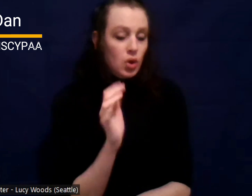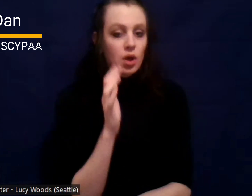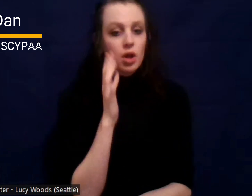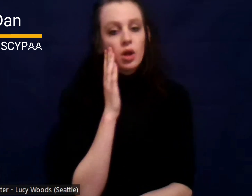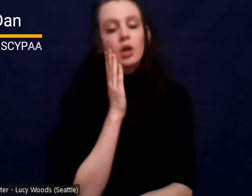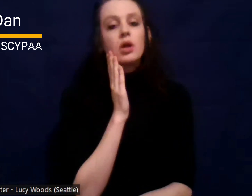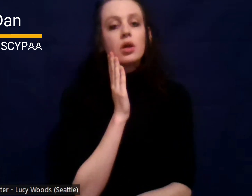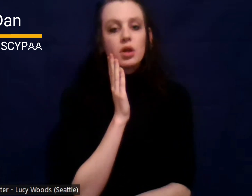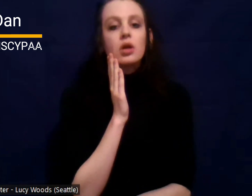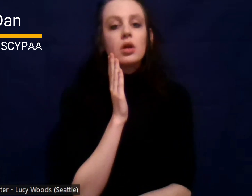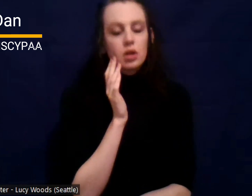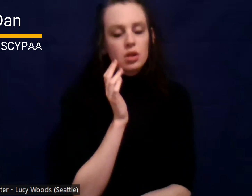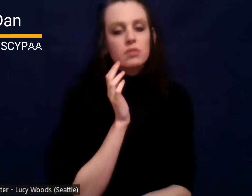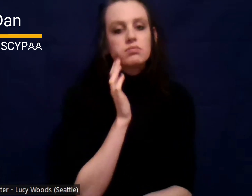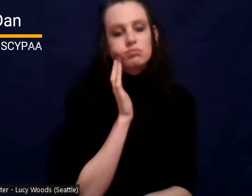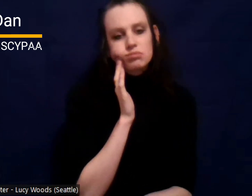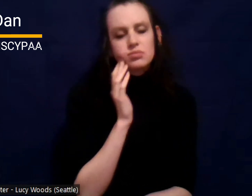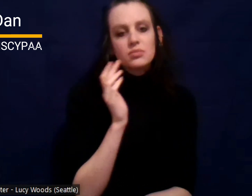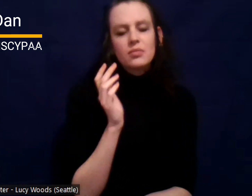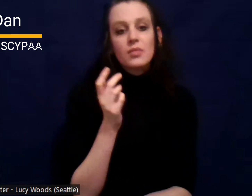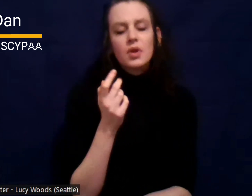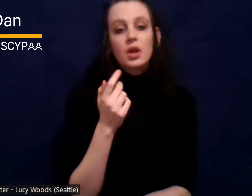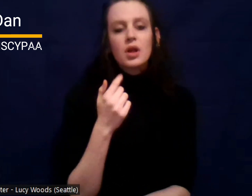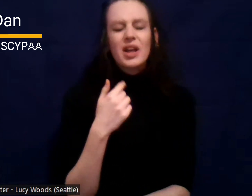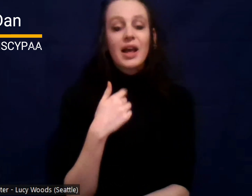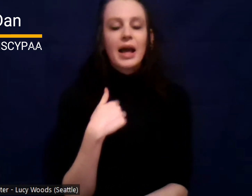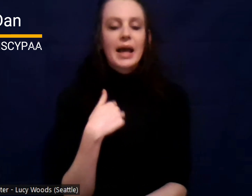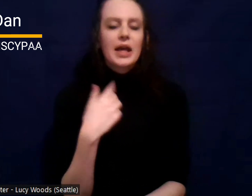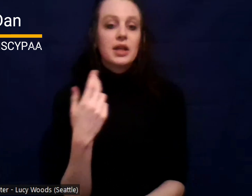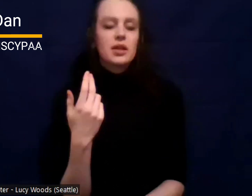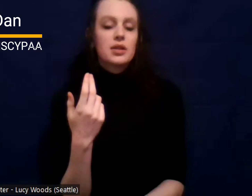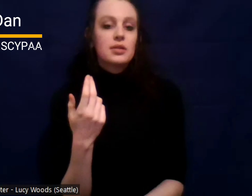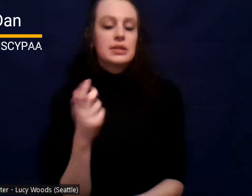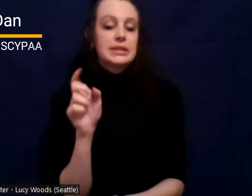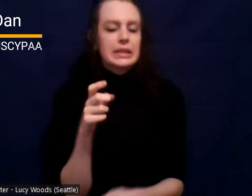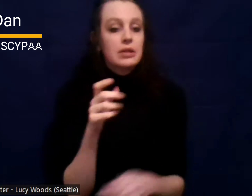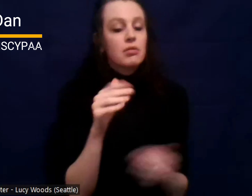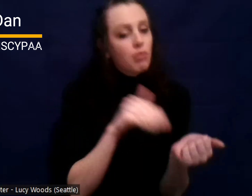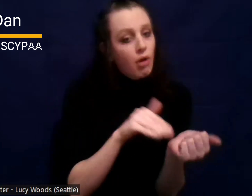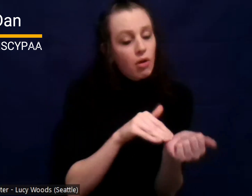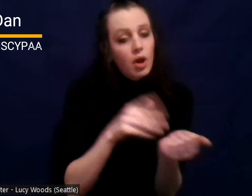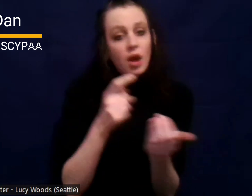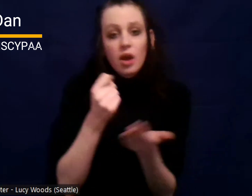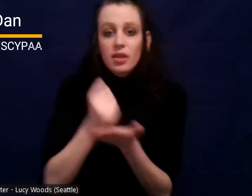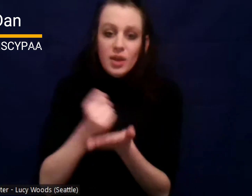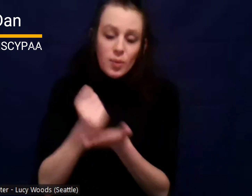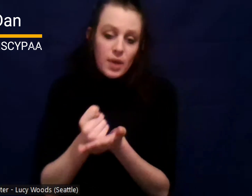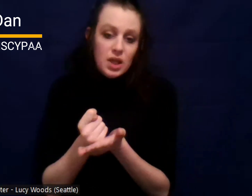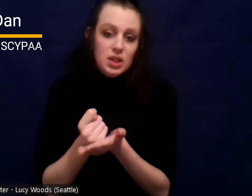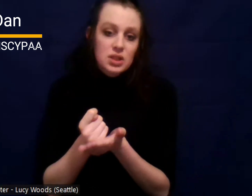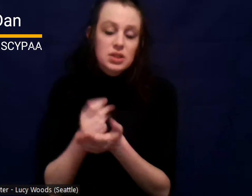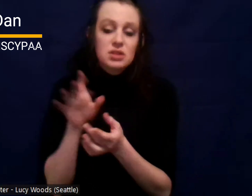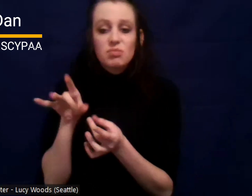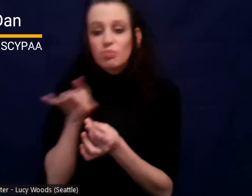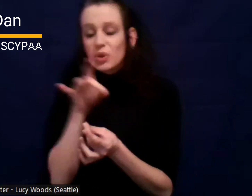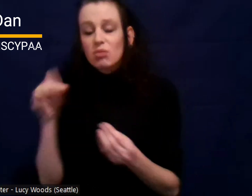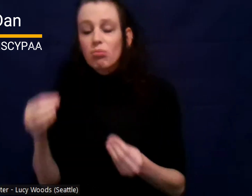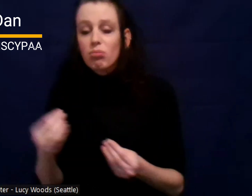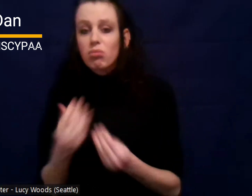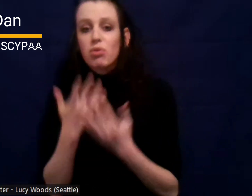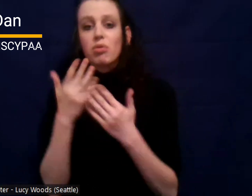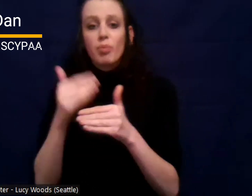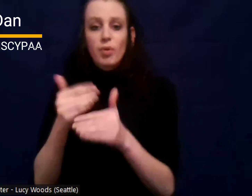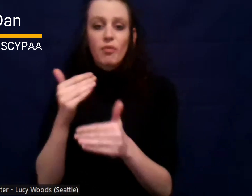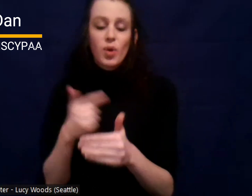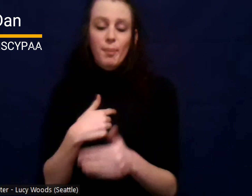like I had to get I have to take advantage of doctors and therapists and stuff, and I had to get that spiritual awakening before I was aware